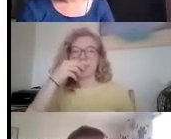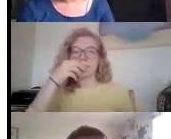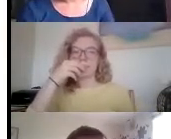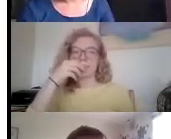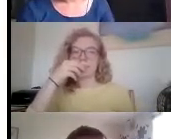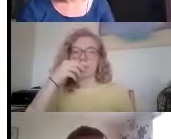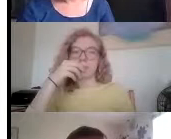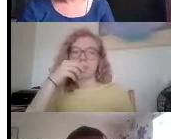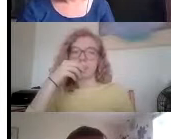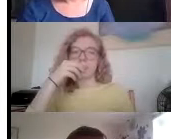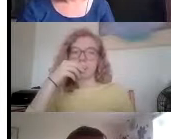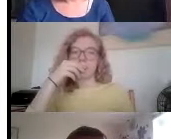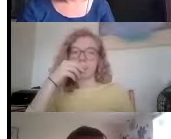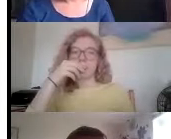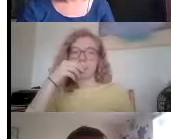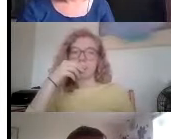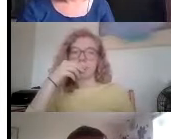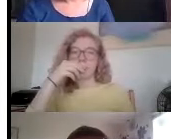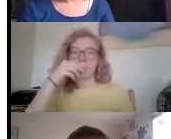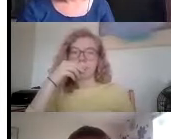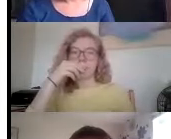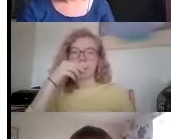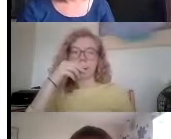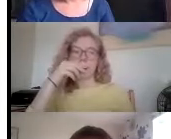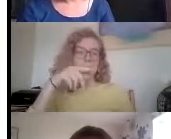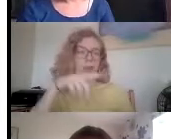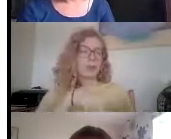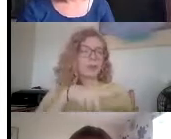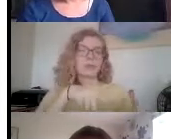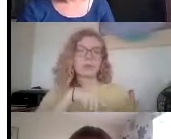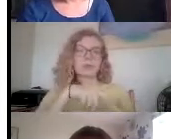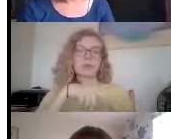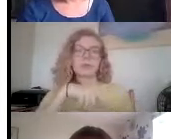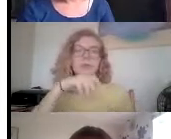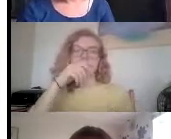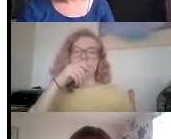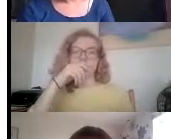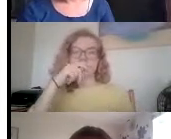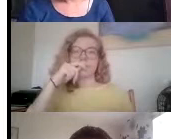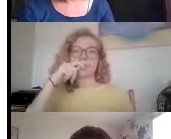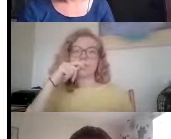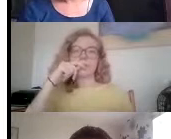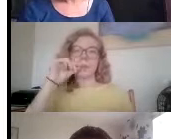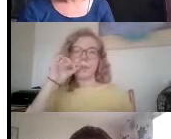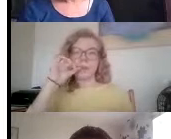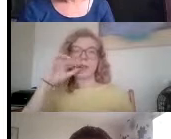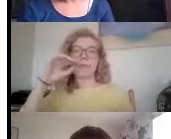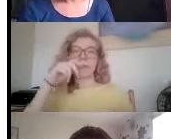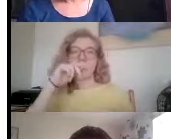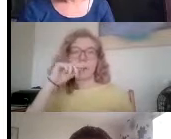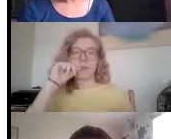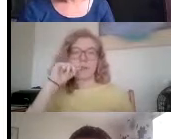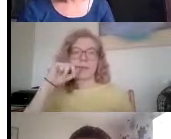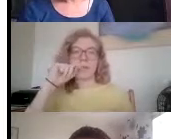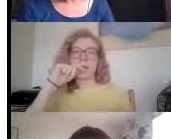different to the way other people do. But what's worth remembering with the Bsl alphabet that really tripped me up at first, you